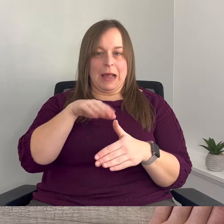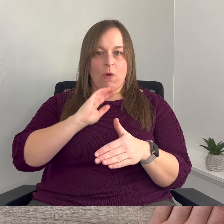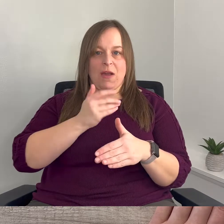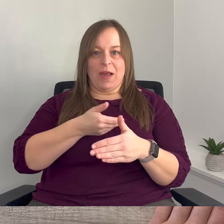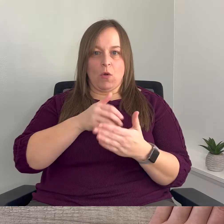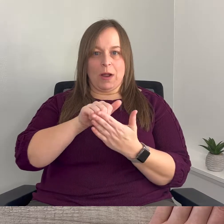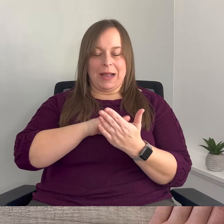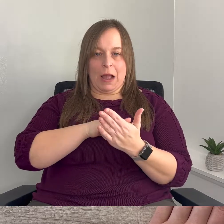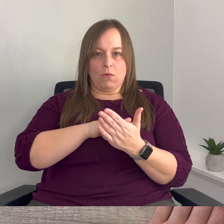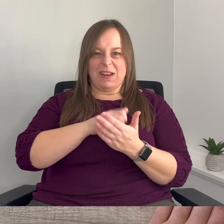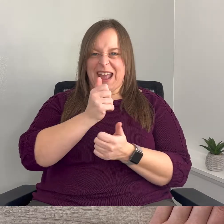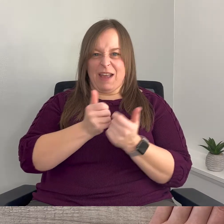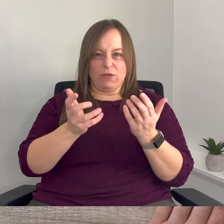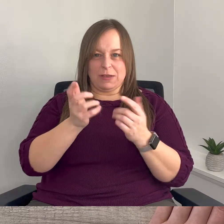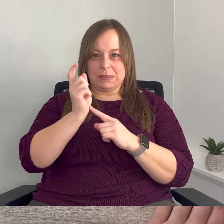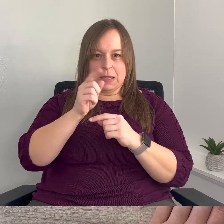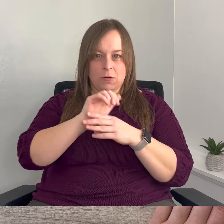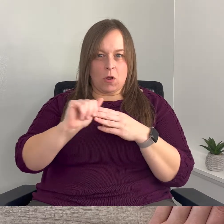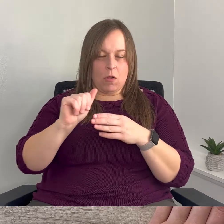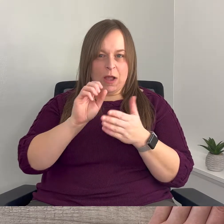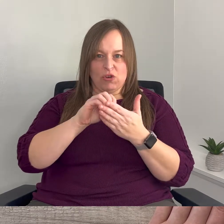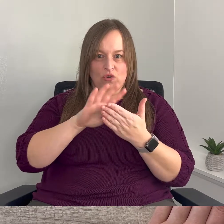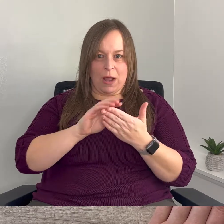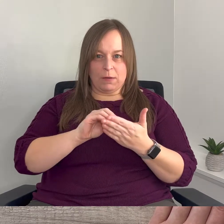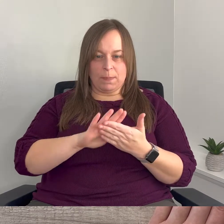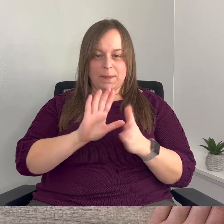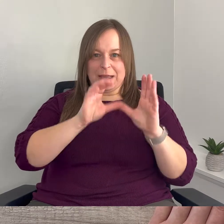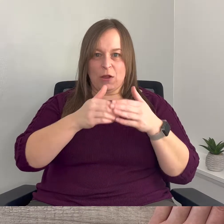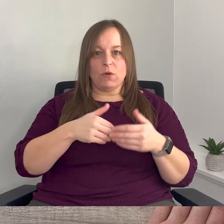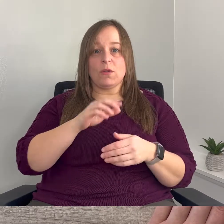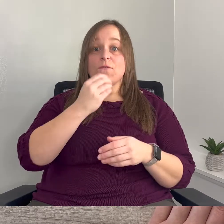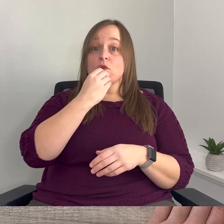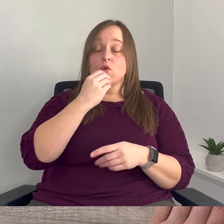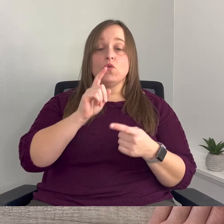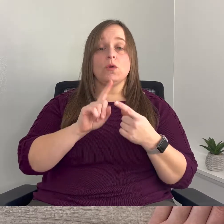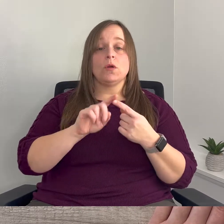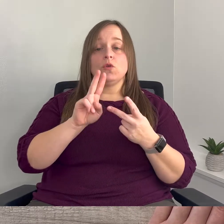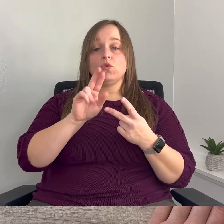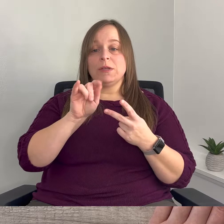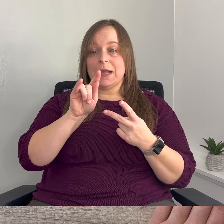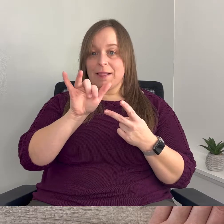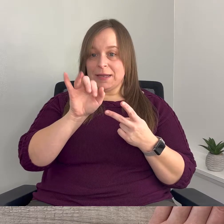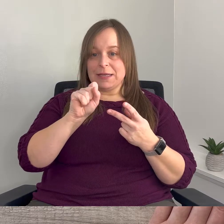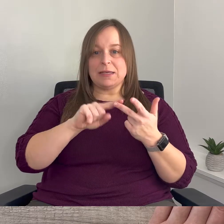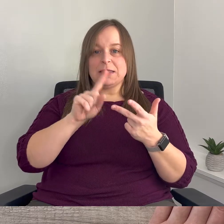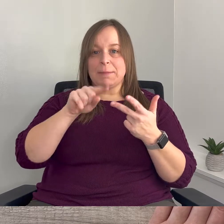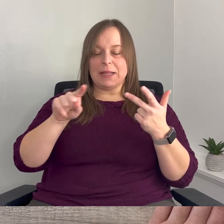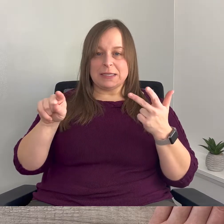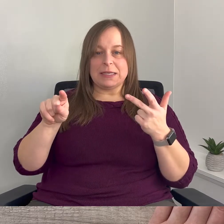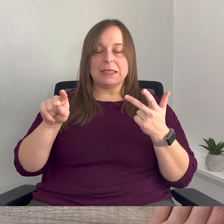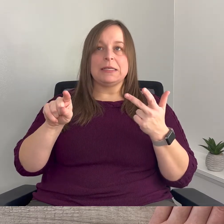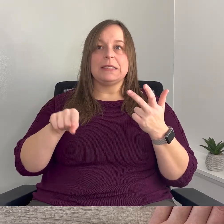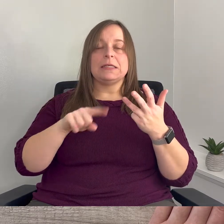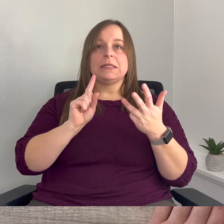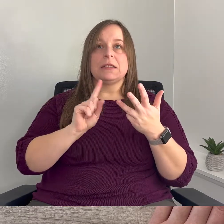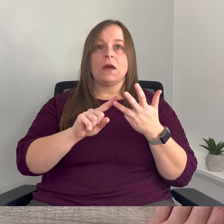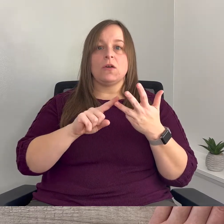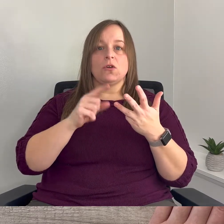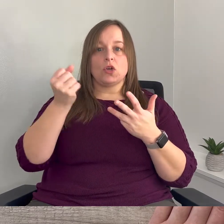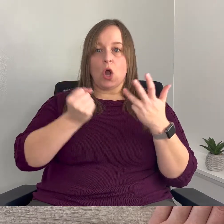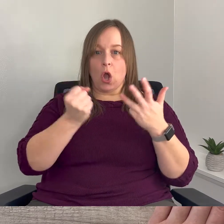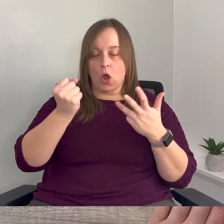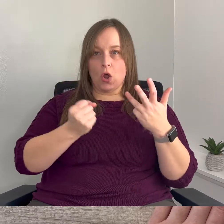every dollar that goes in and out of our account, so that's literally everything. Categories I have are food, utilities,